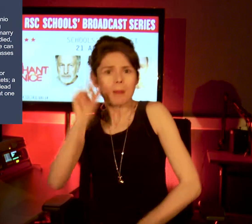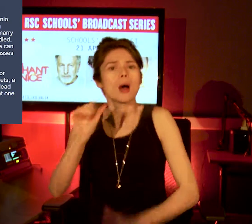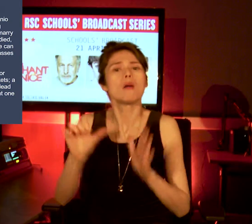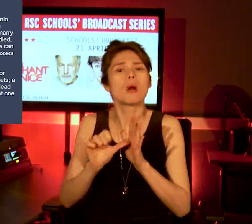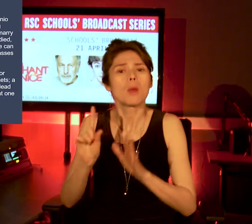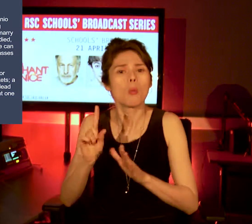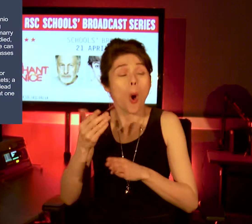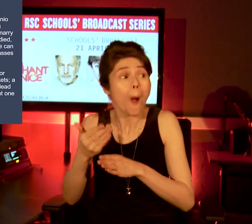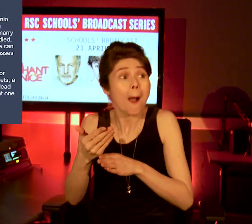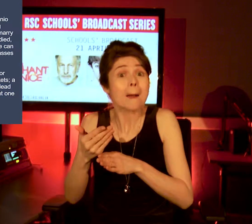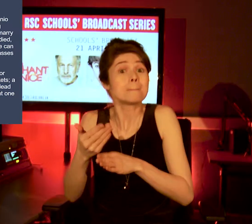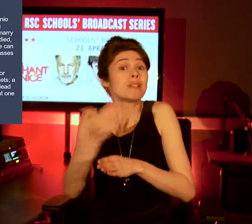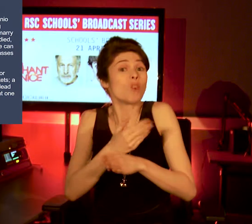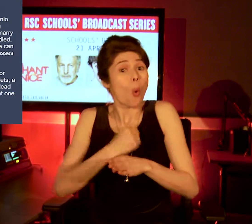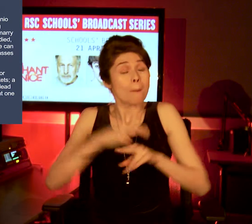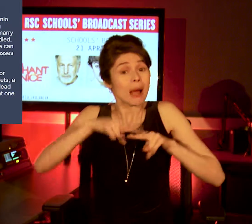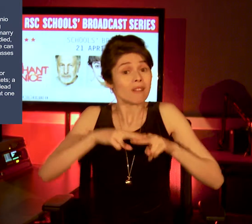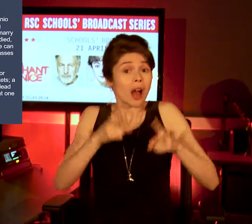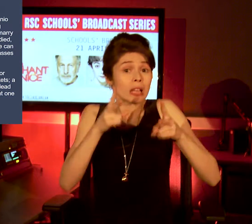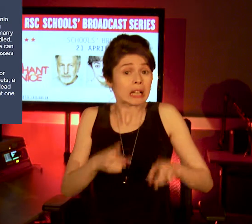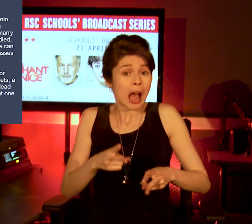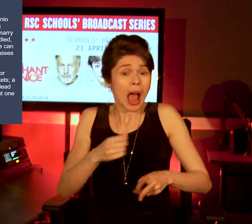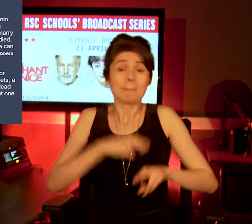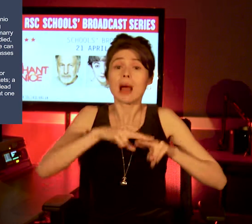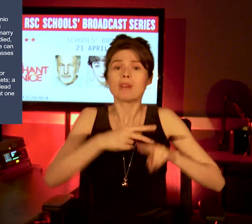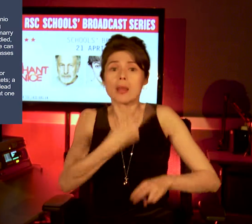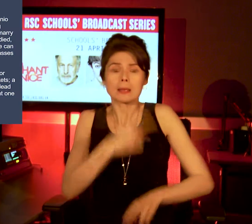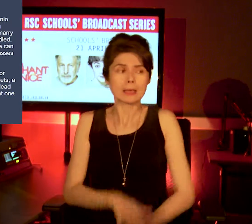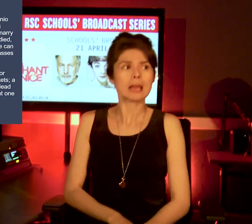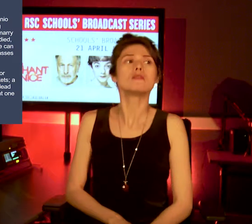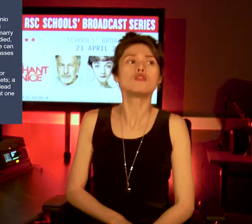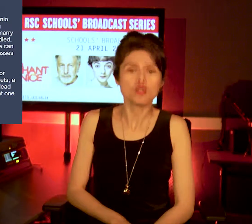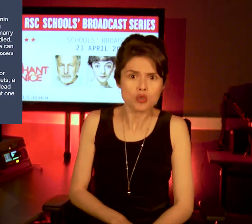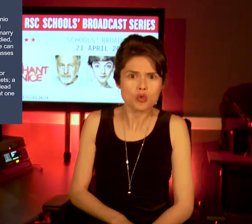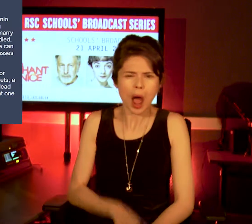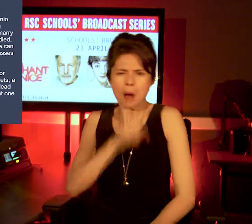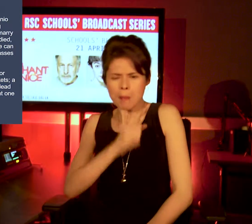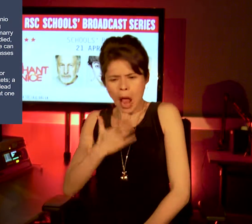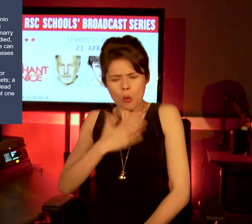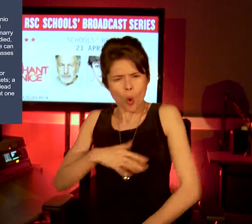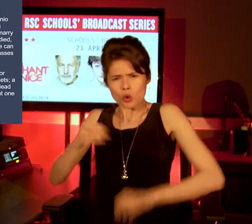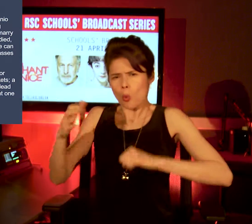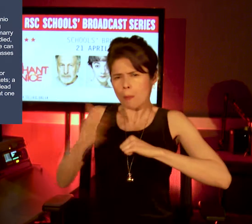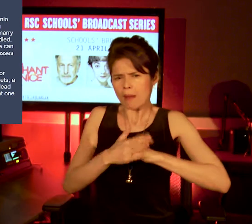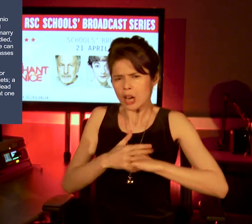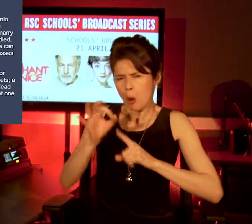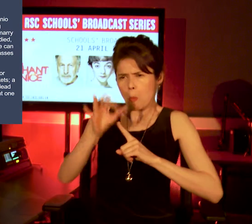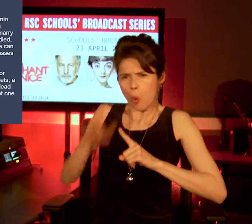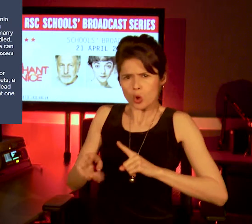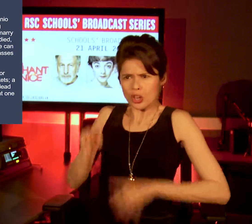to marry him. But before he died, her father decided that she can